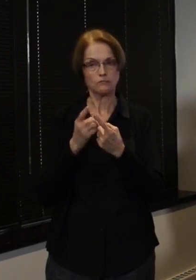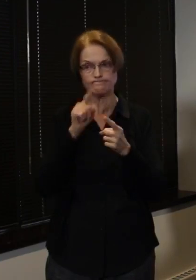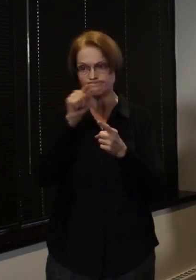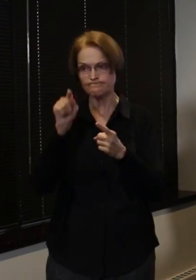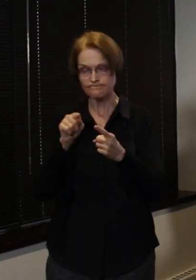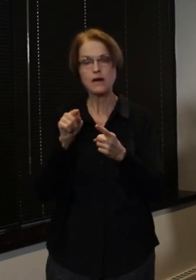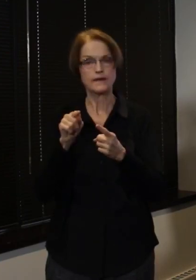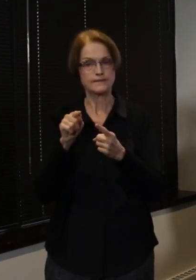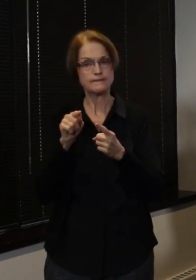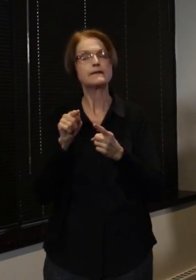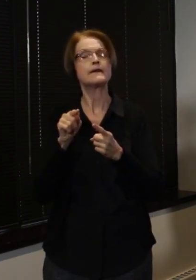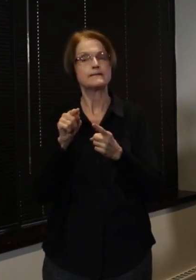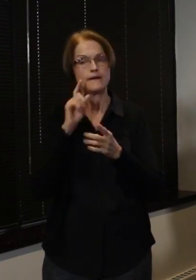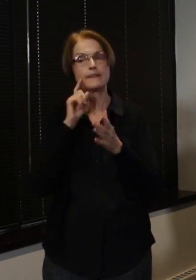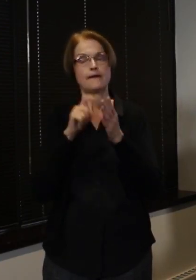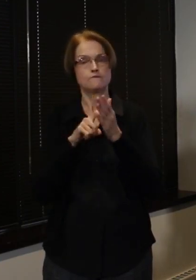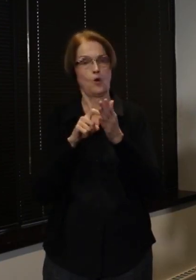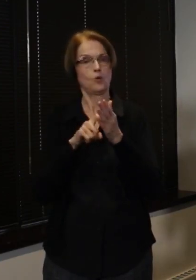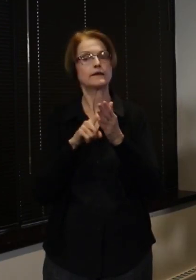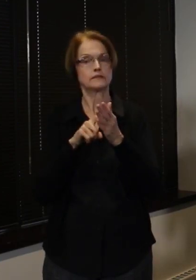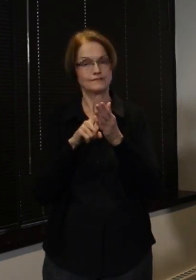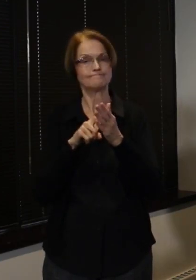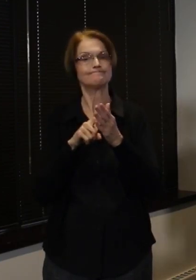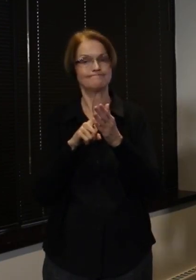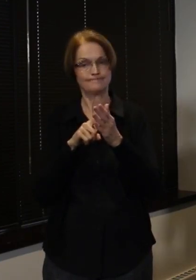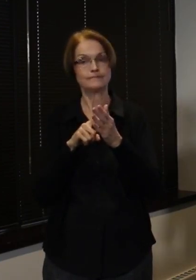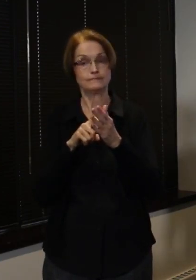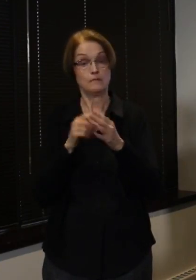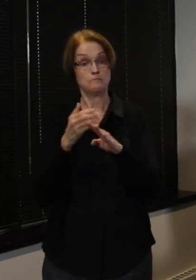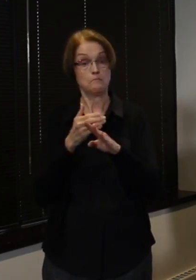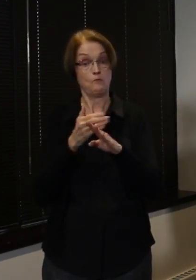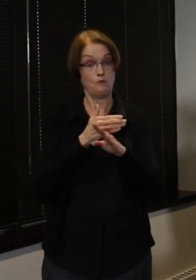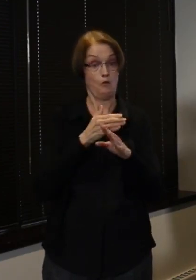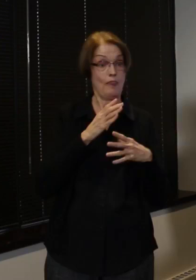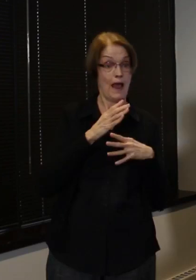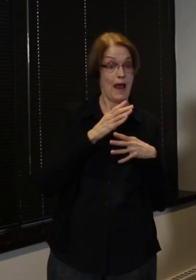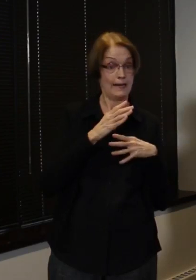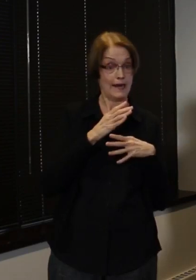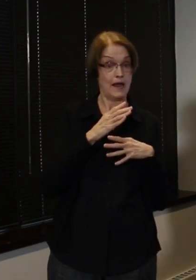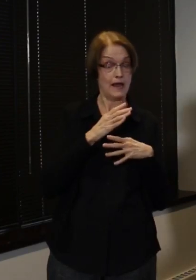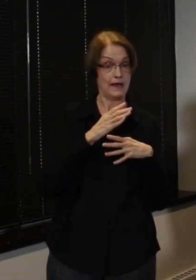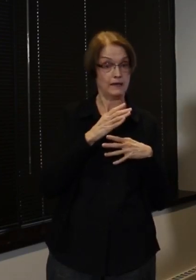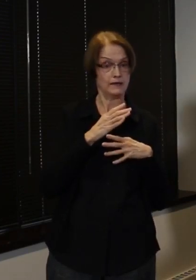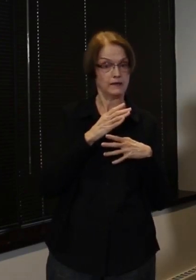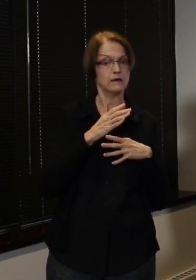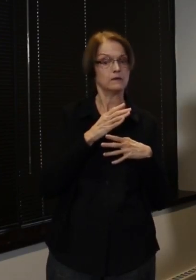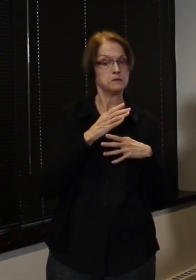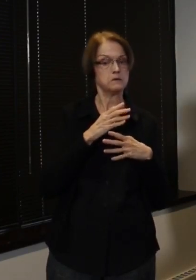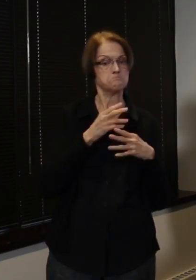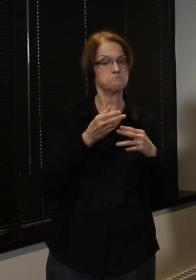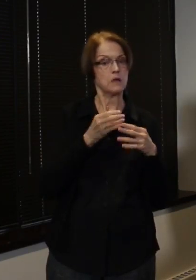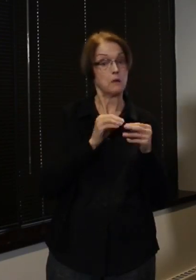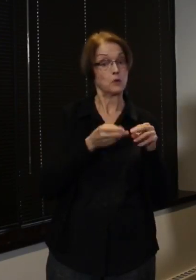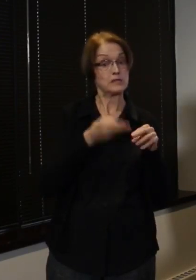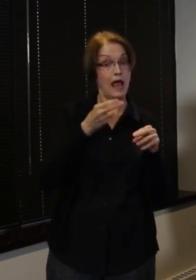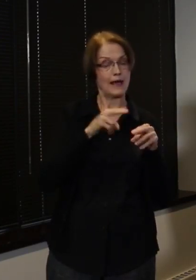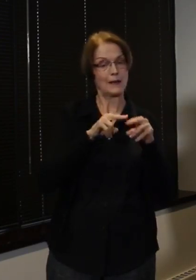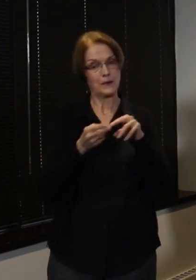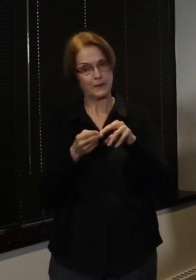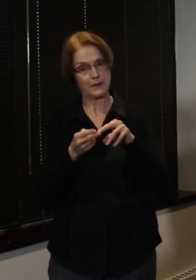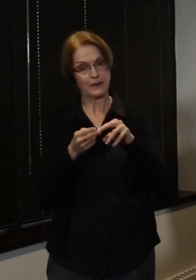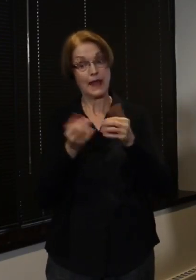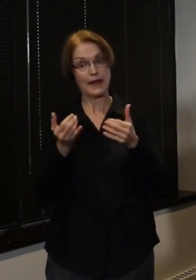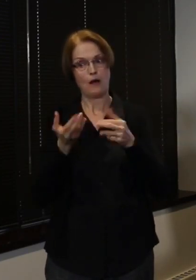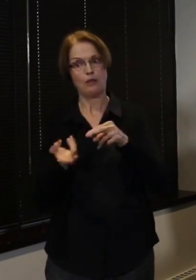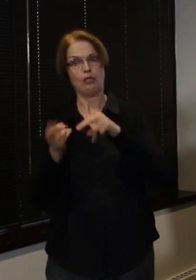cases rebound back up to that pre-holiday number. And so, again, that gives me a little bit of